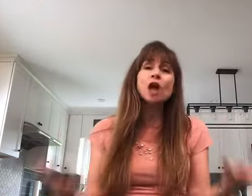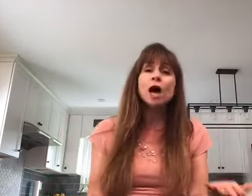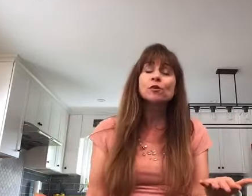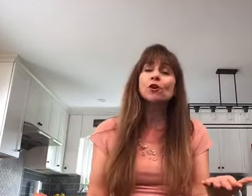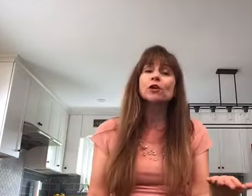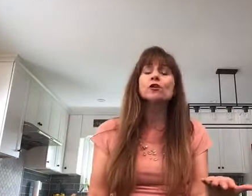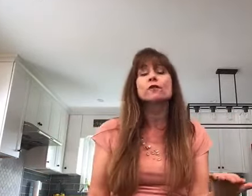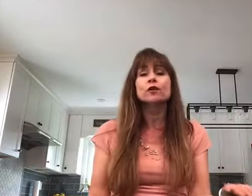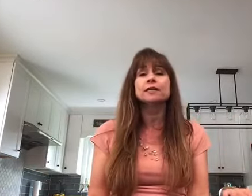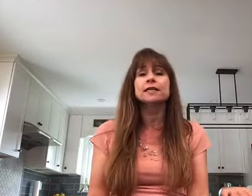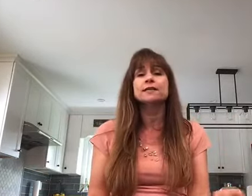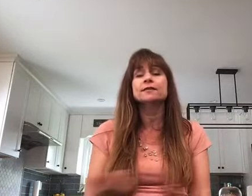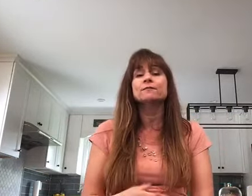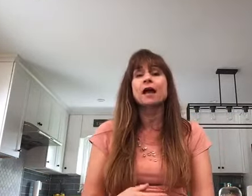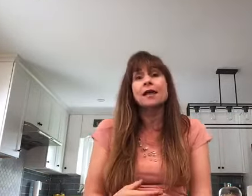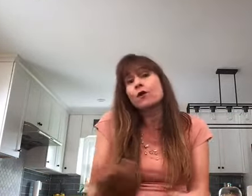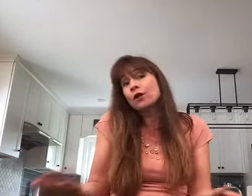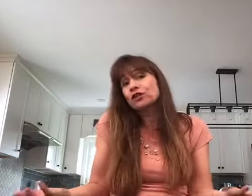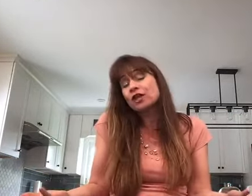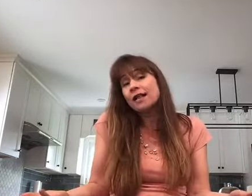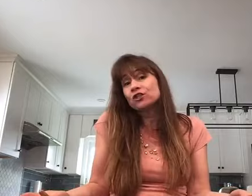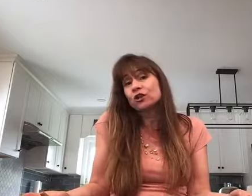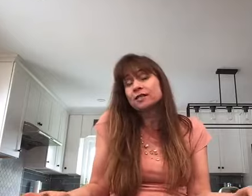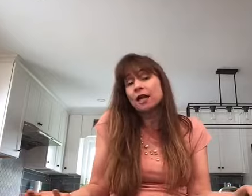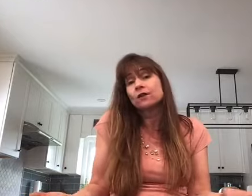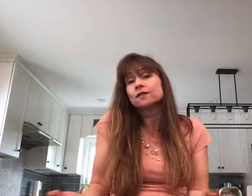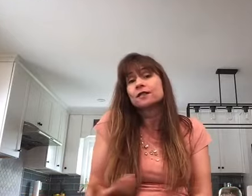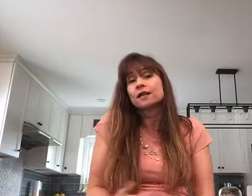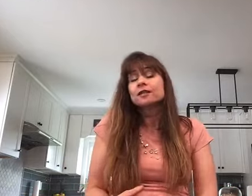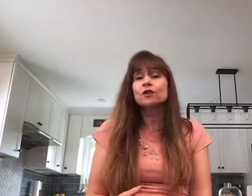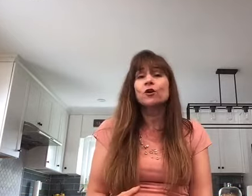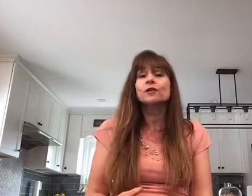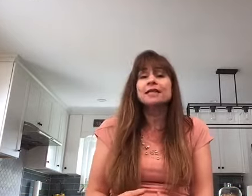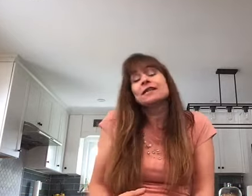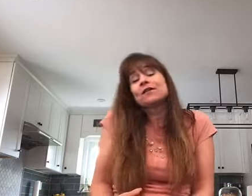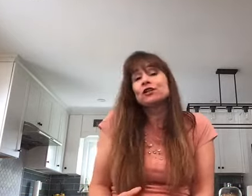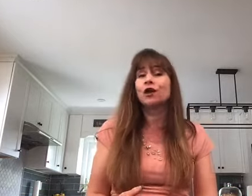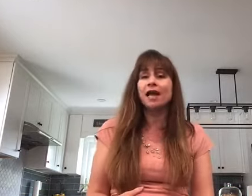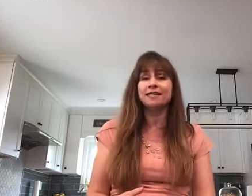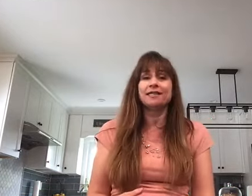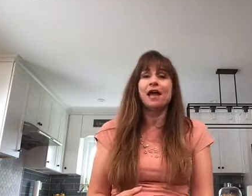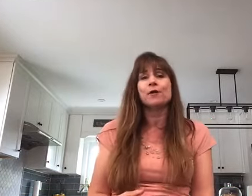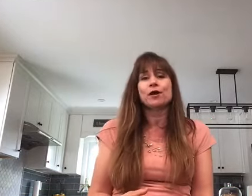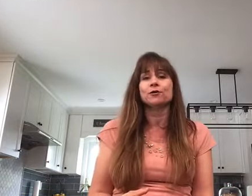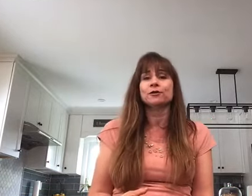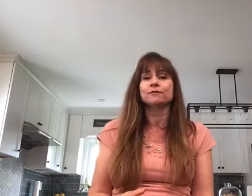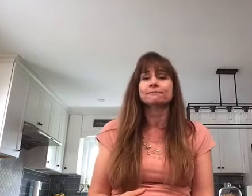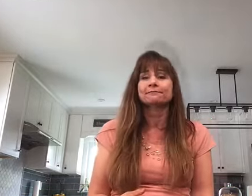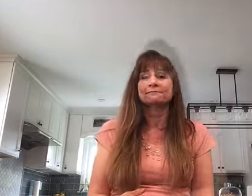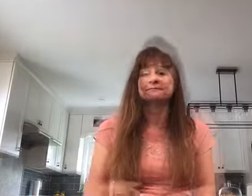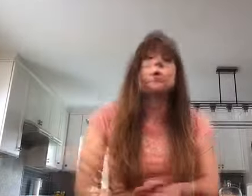job learning your verses, I thought we could challenge ourselves. So let's give it a try and see how it goes. We're